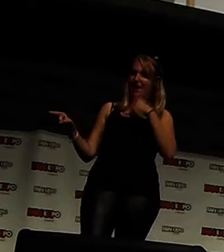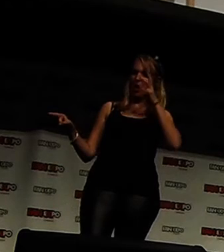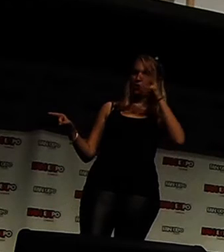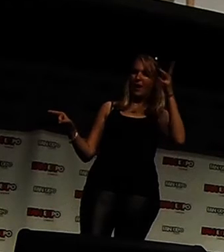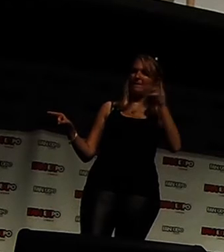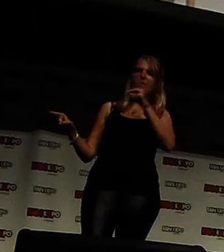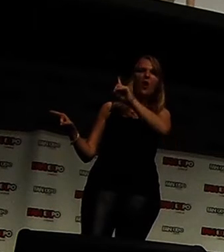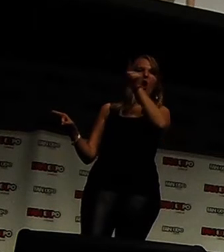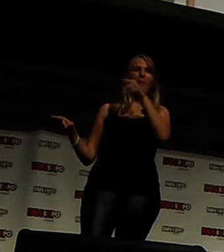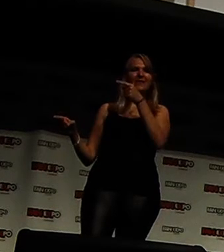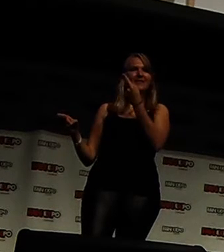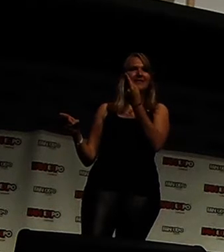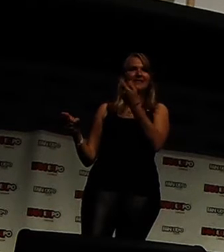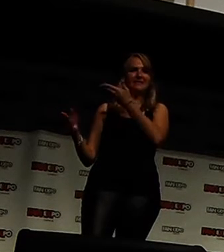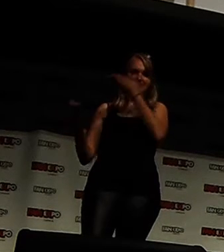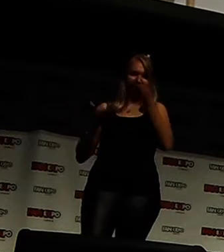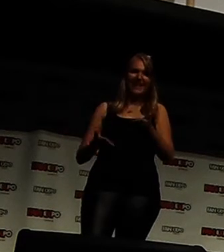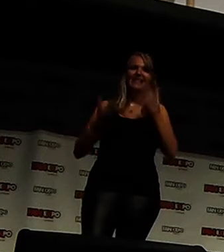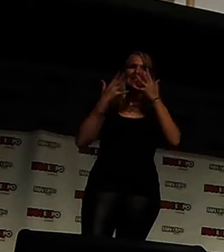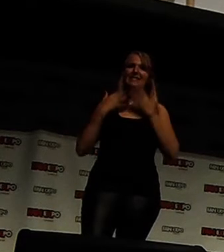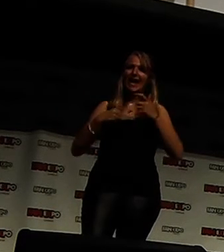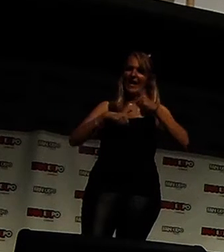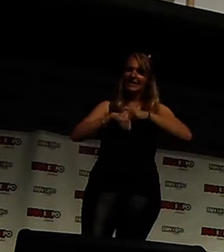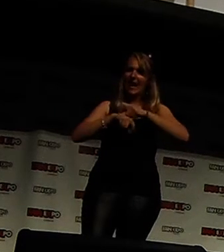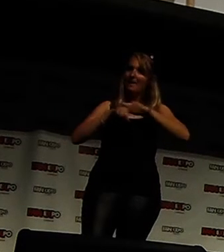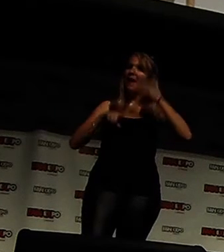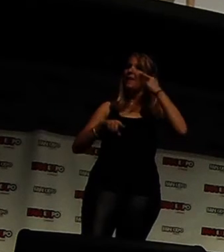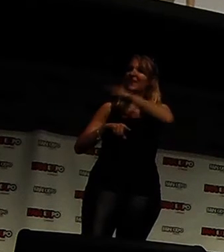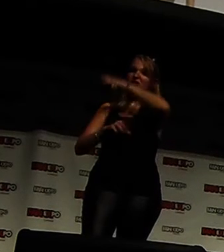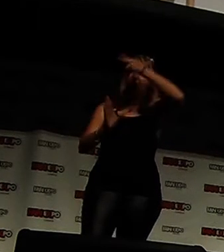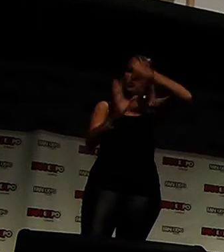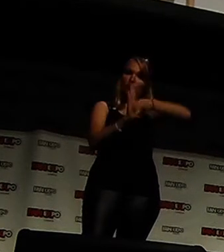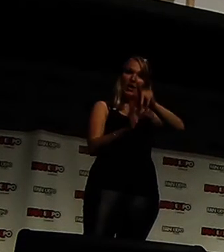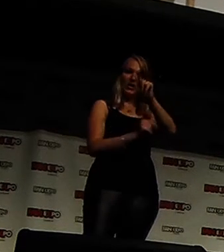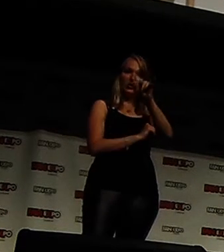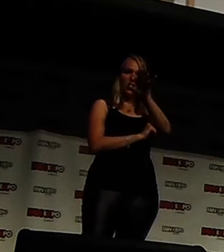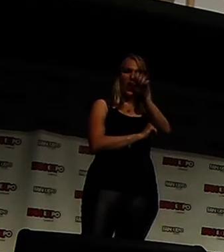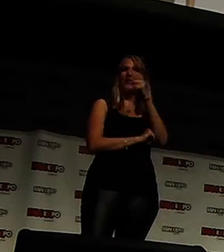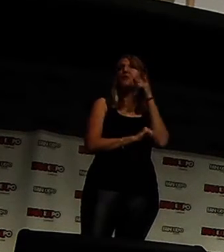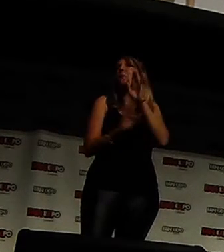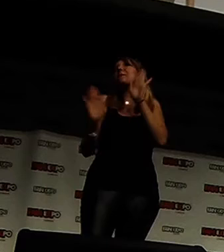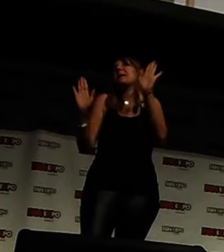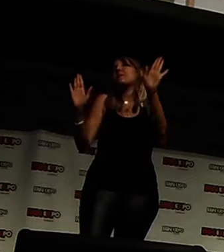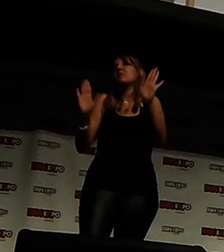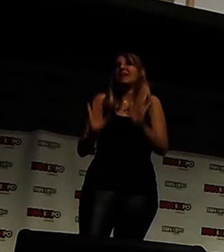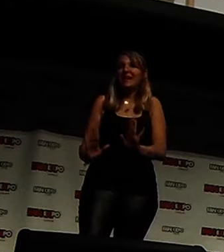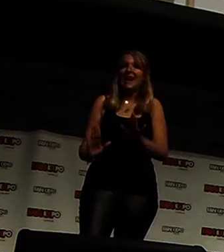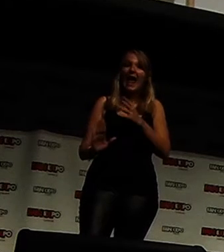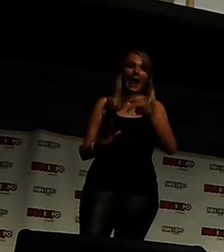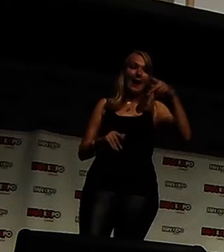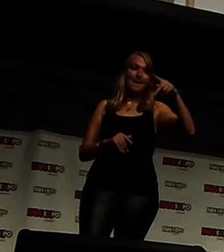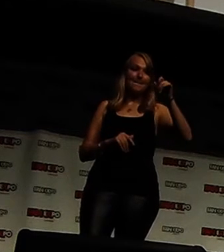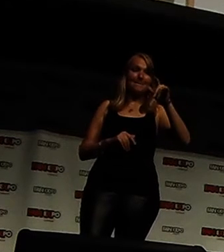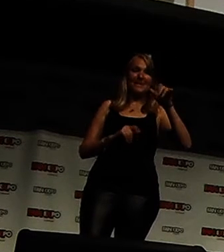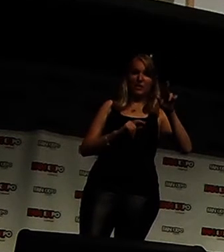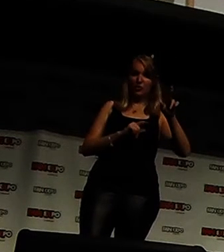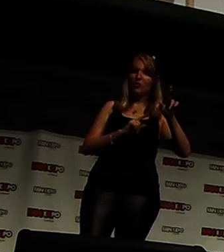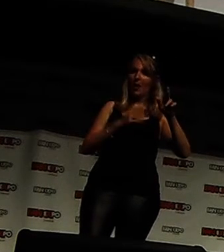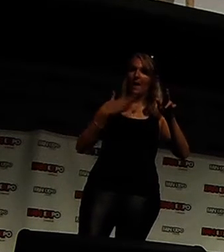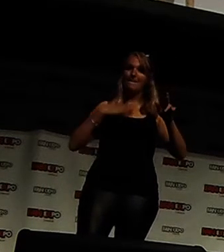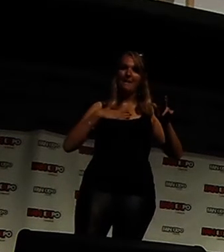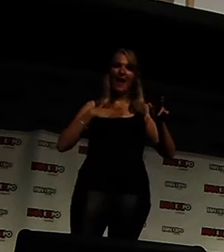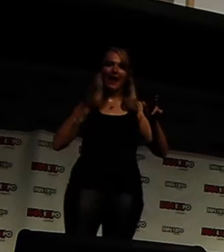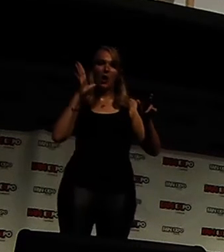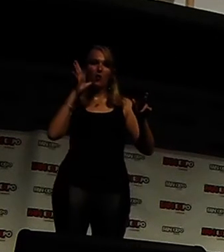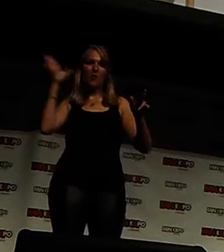sad times. And I think she's brilliant on the TARDIS. And also, I quite like to see Peter being bossed around by Clara's